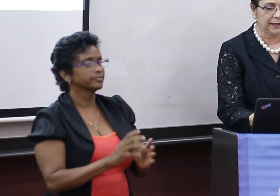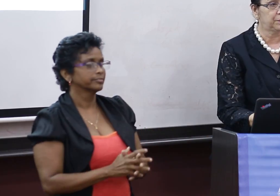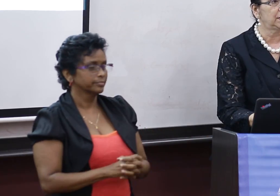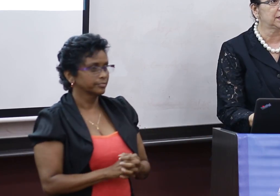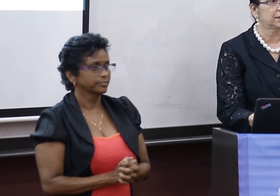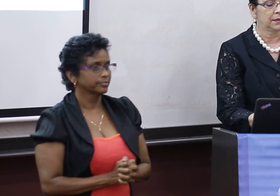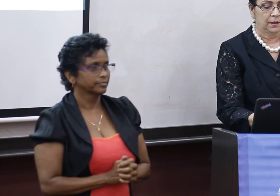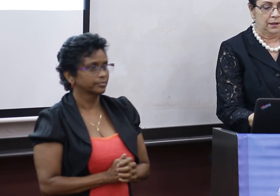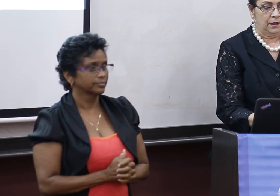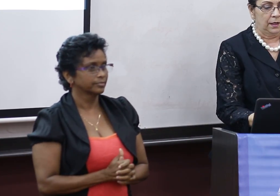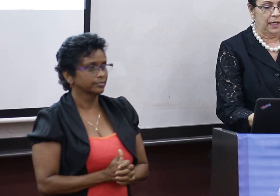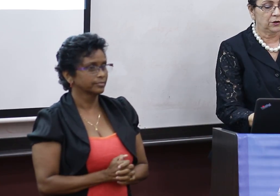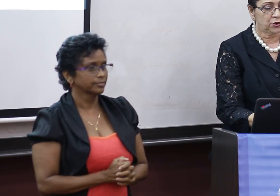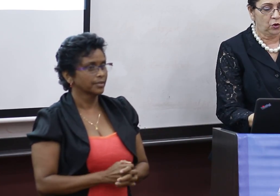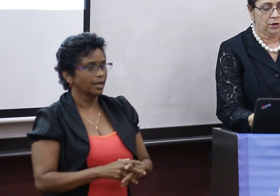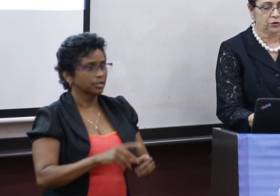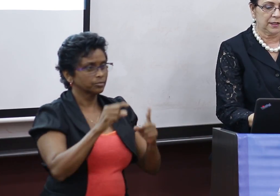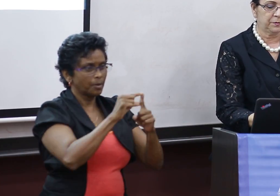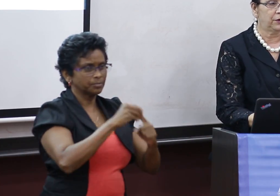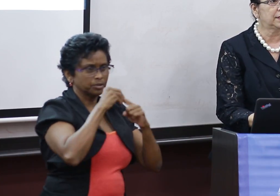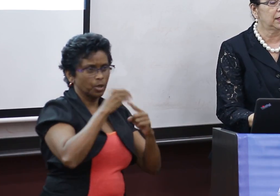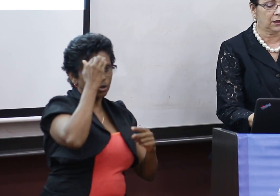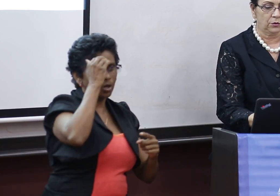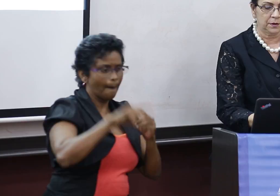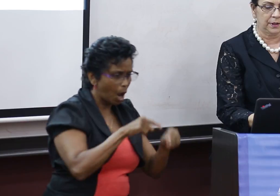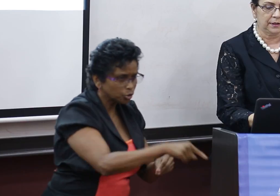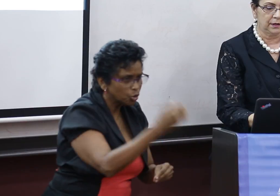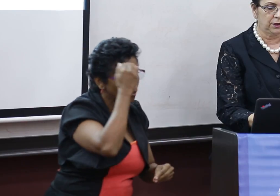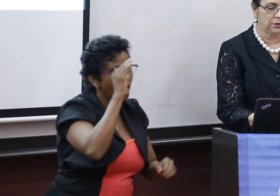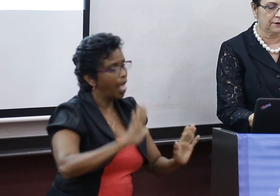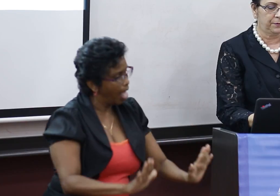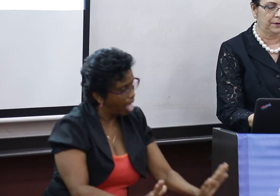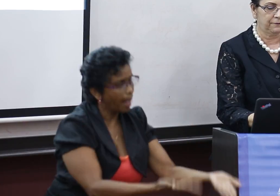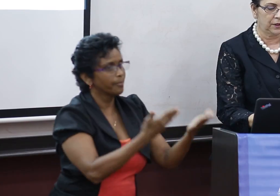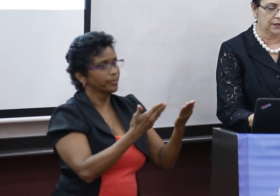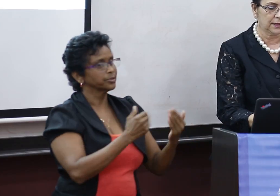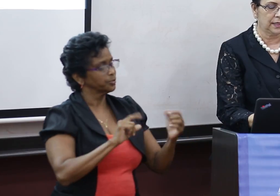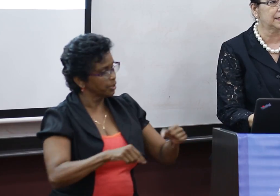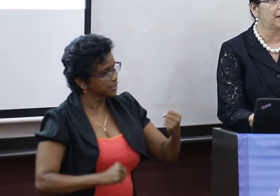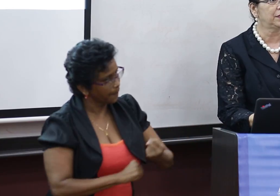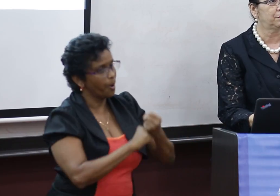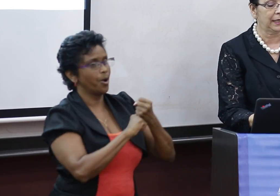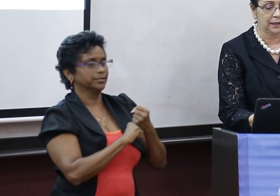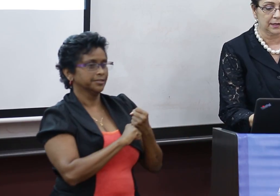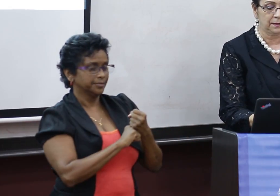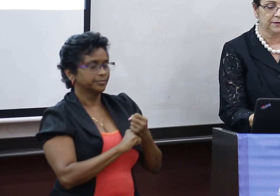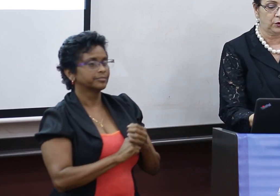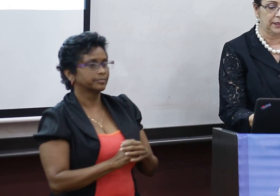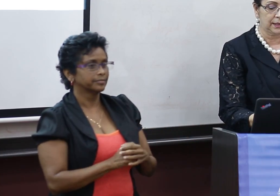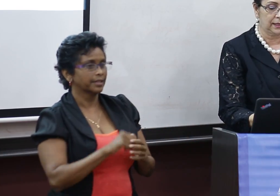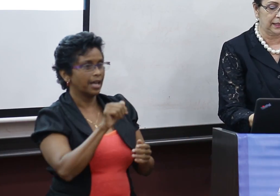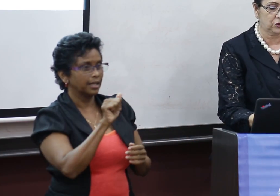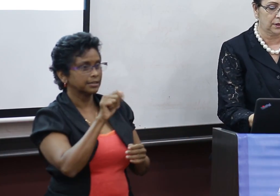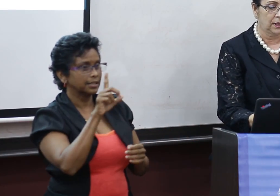with experts. Ensure transparency and accountability in the use of public funds. Establish mechanisms